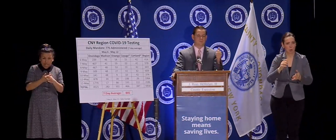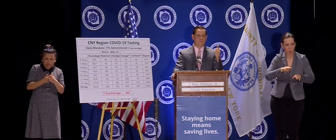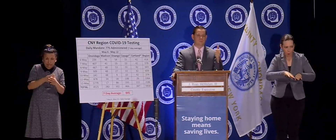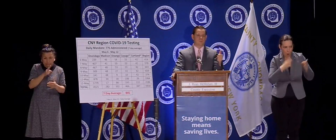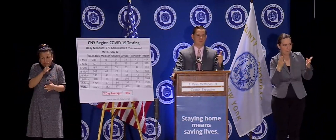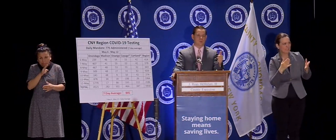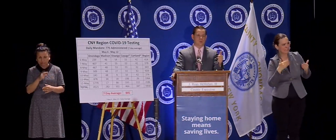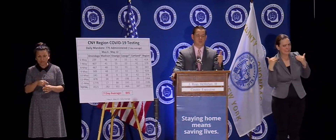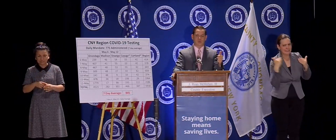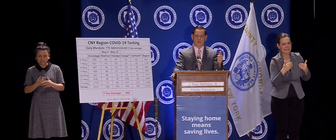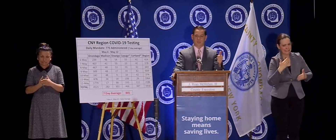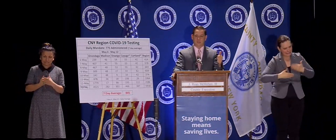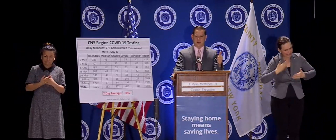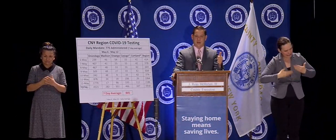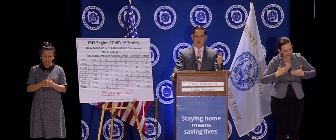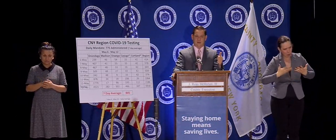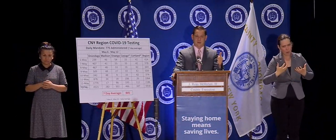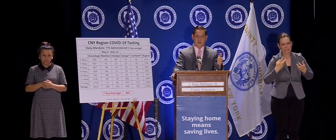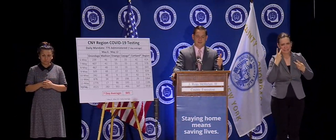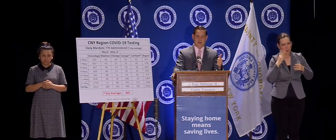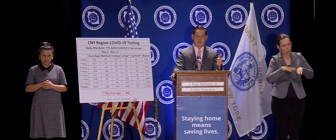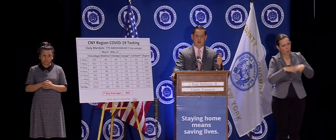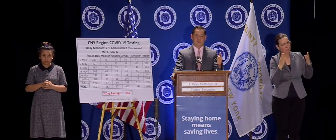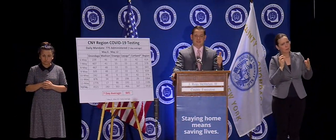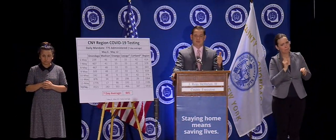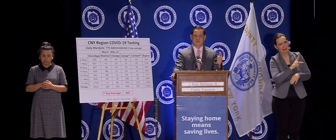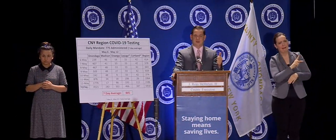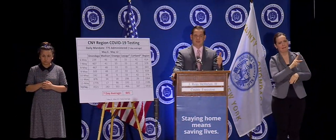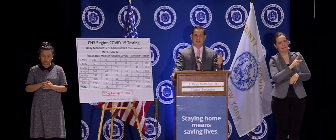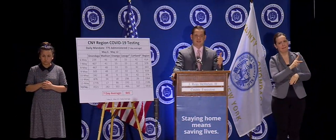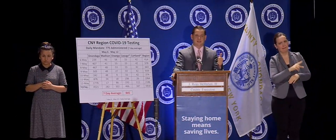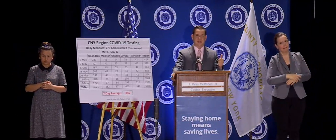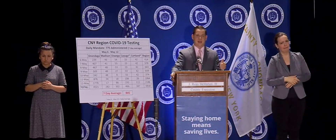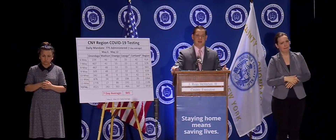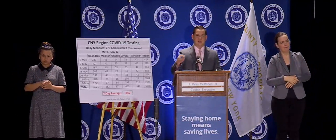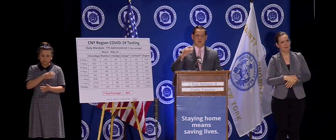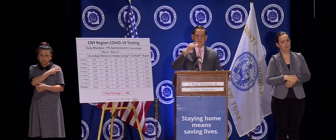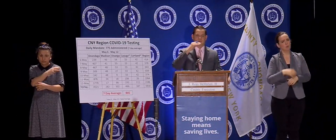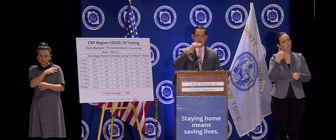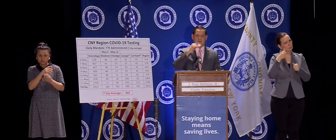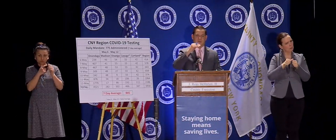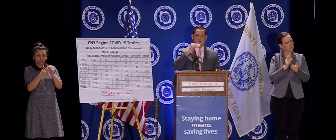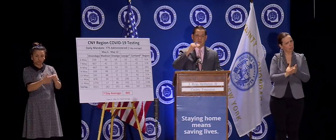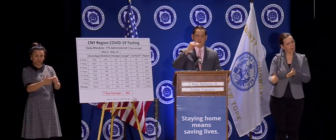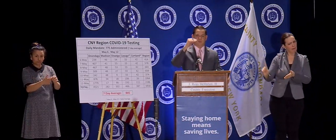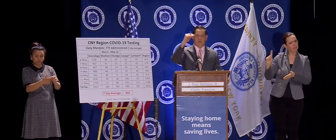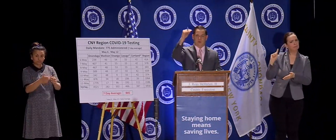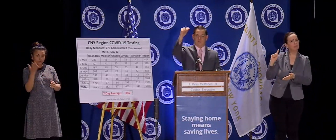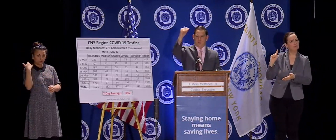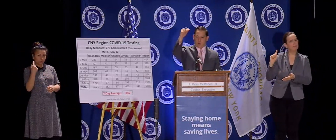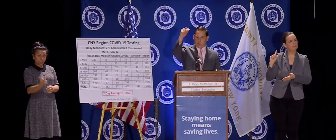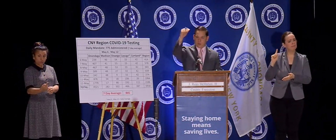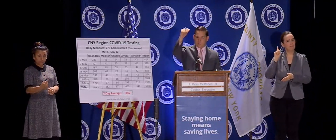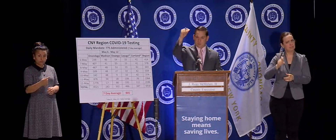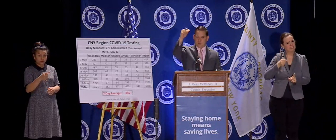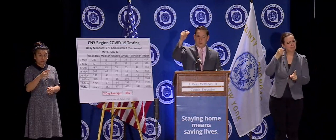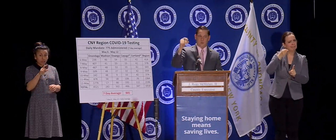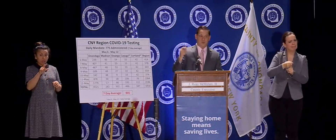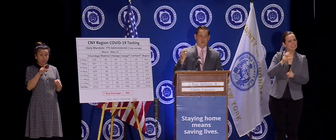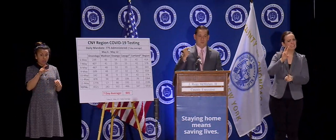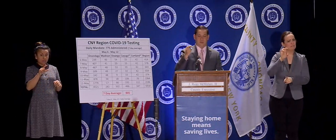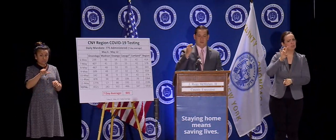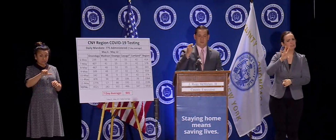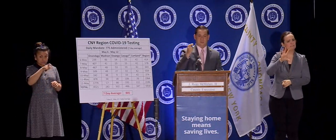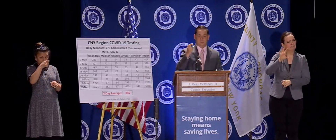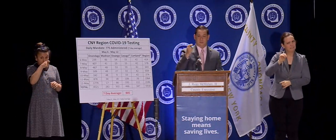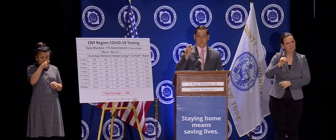question, do you need to hit 775 tests a day from May 15th moving forward,